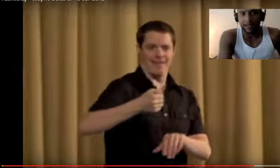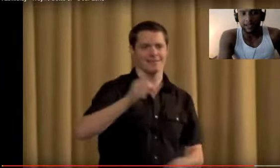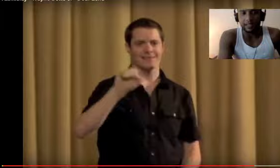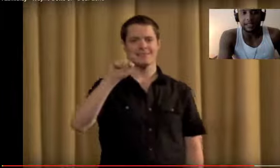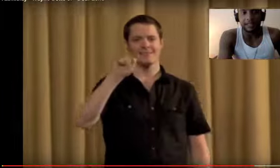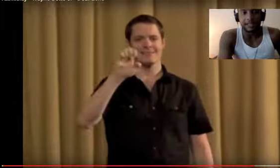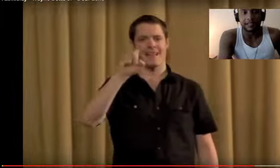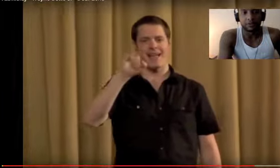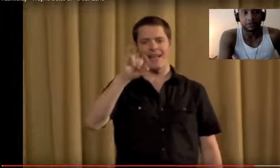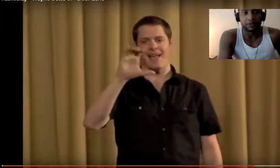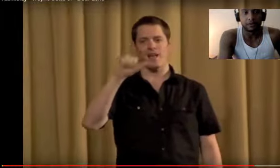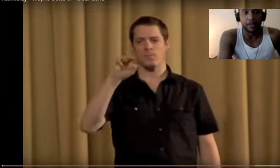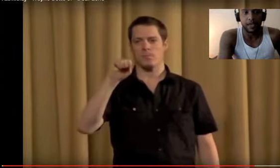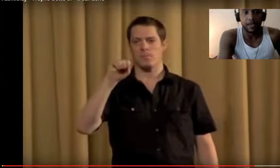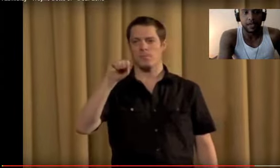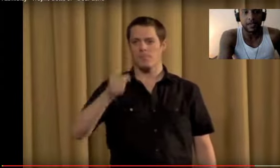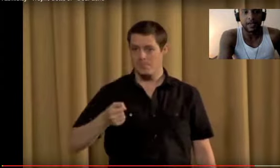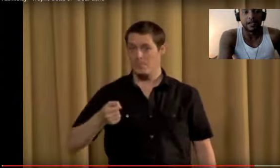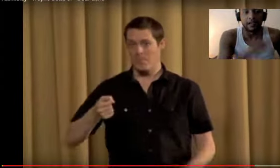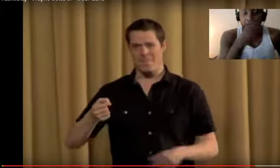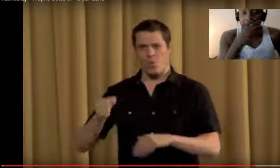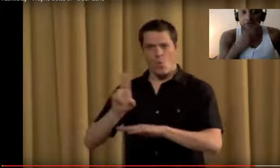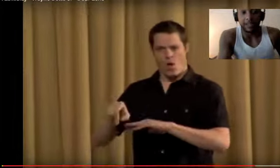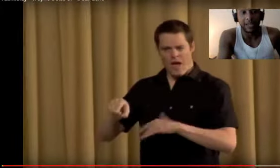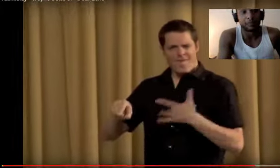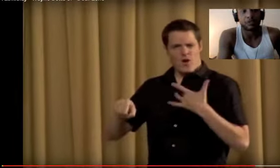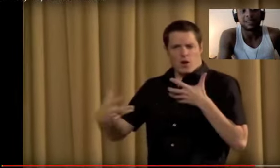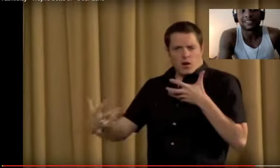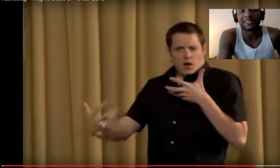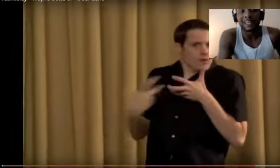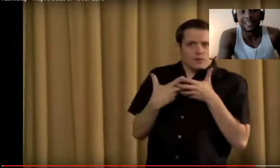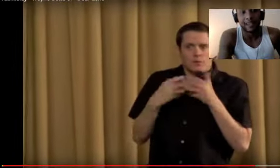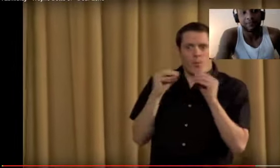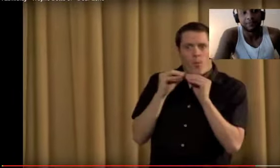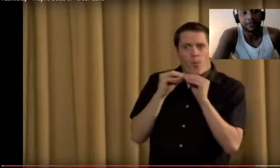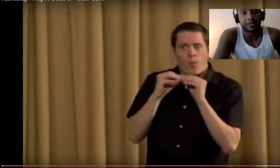that's connected to a camera. It's called a Steadicam.